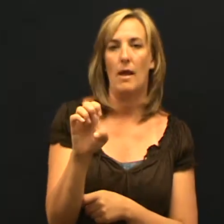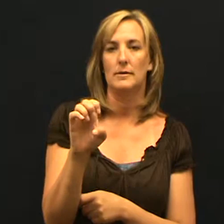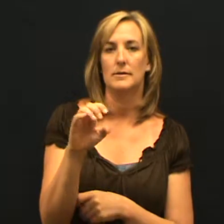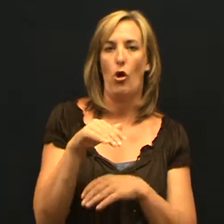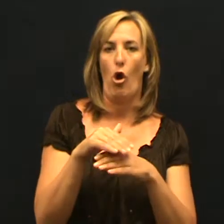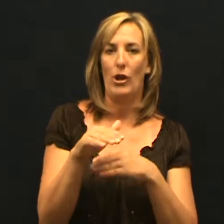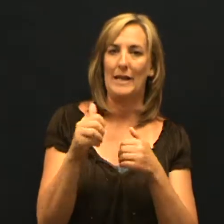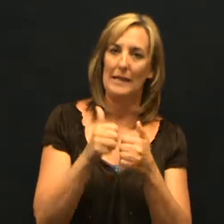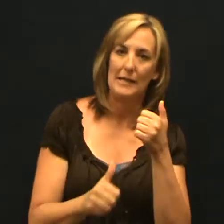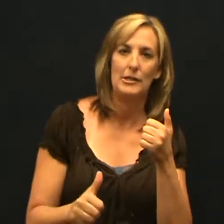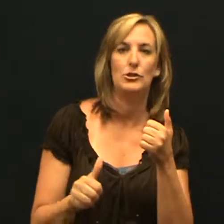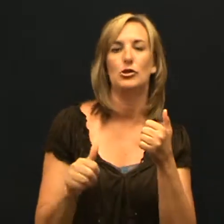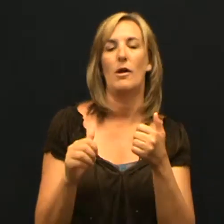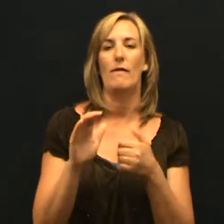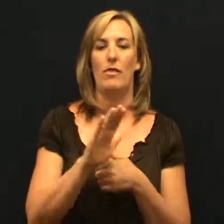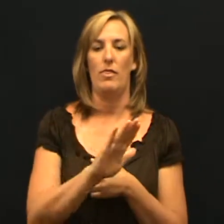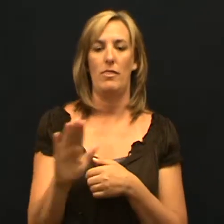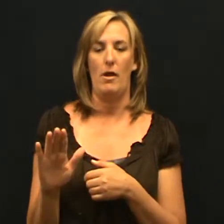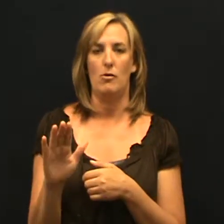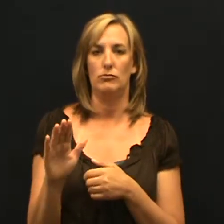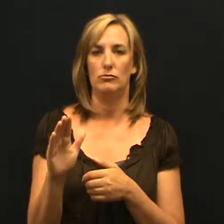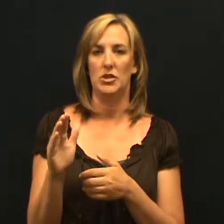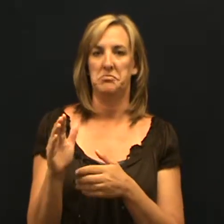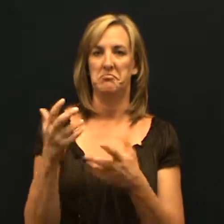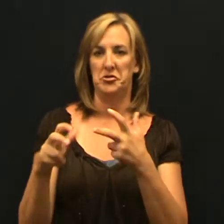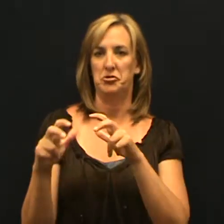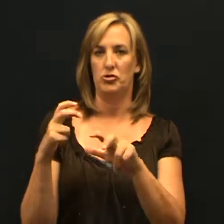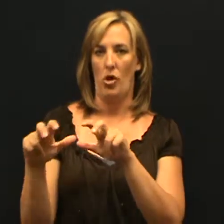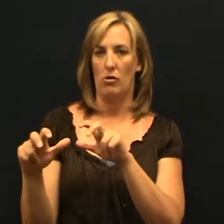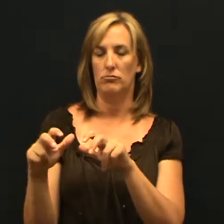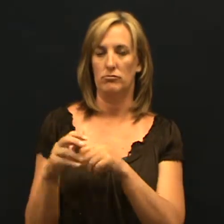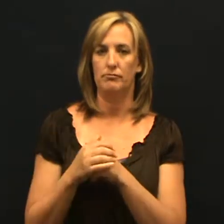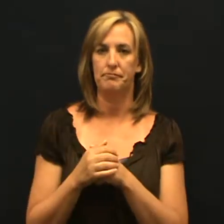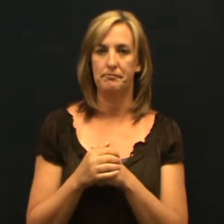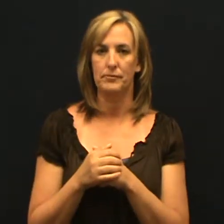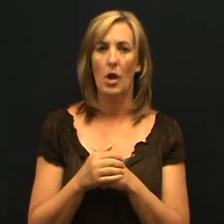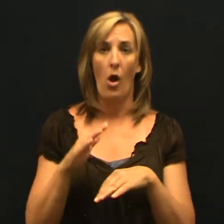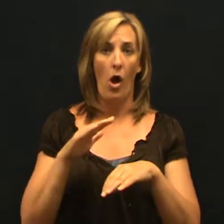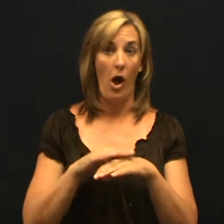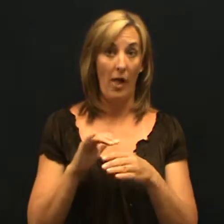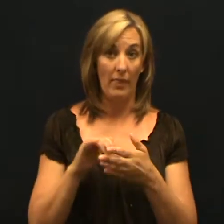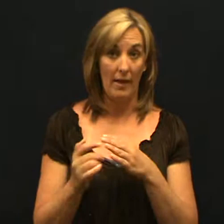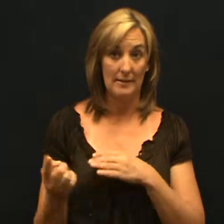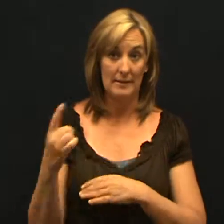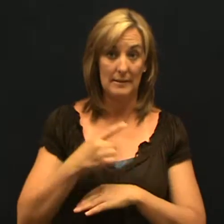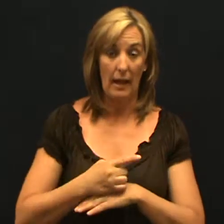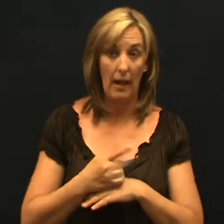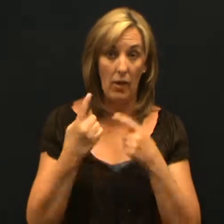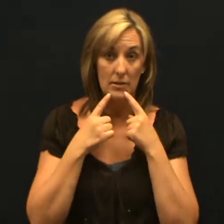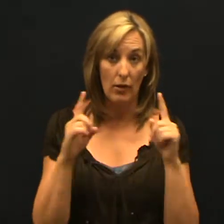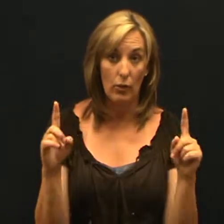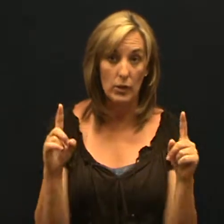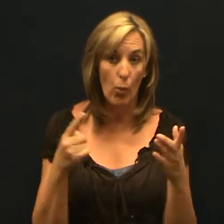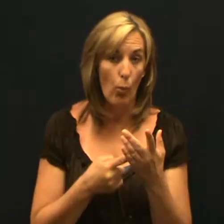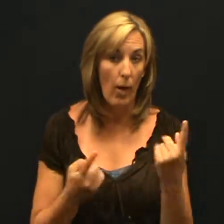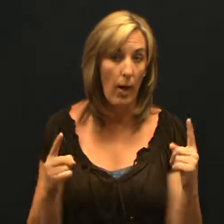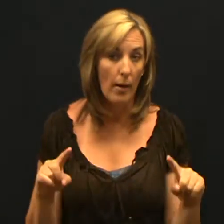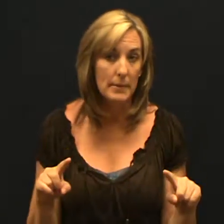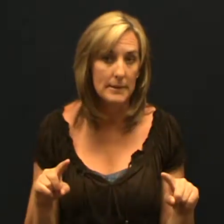stock outstanding. So on that declaration date, what did we say happened? Well, by announcing